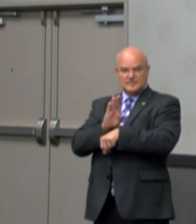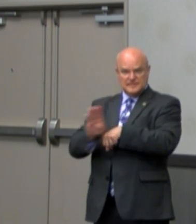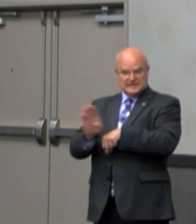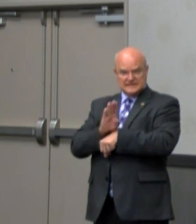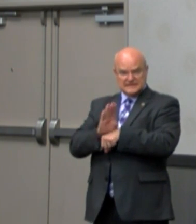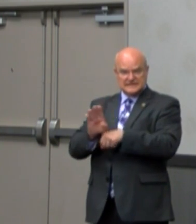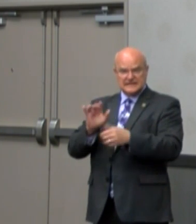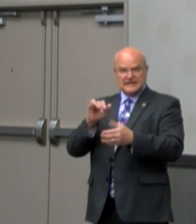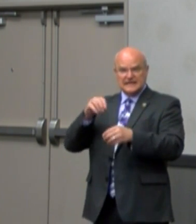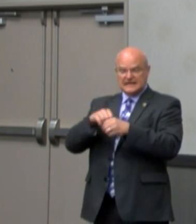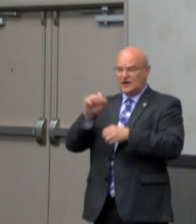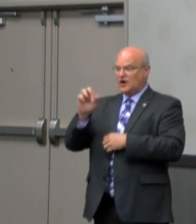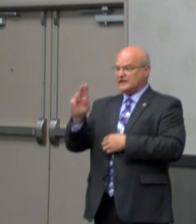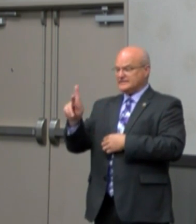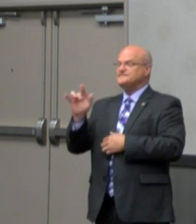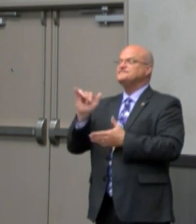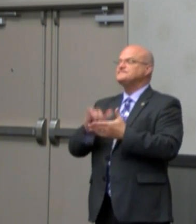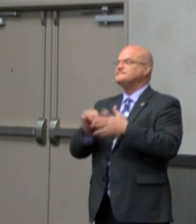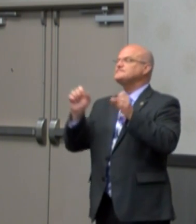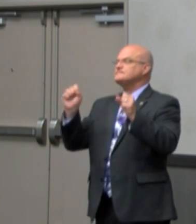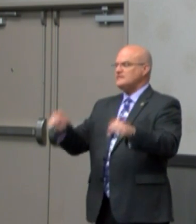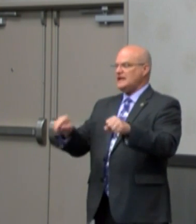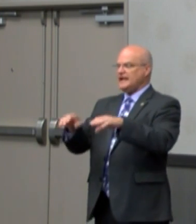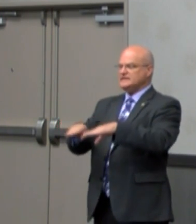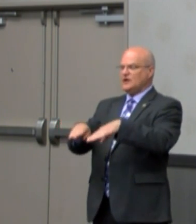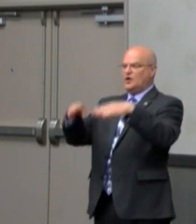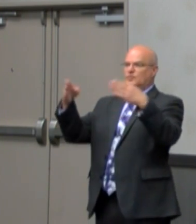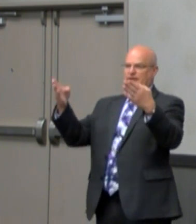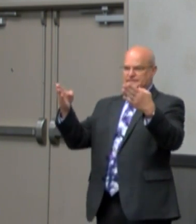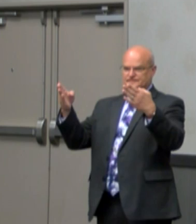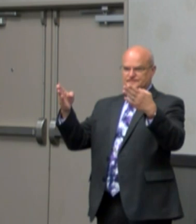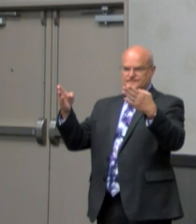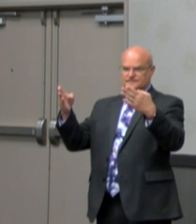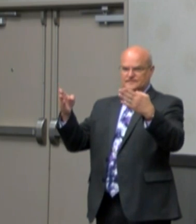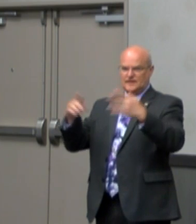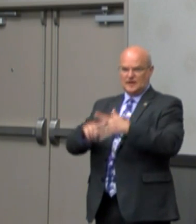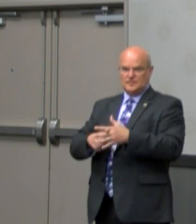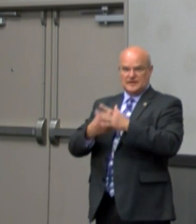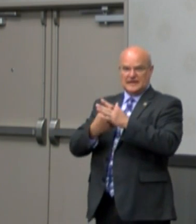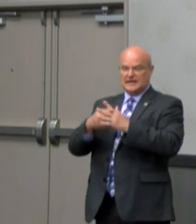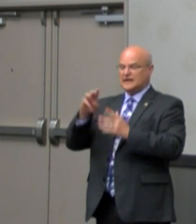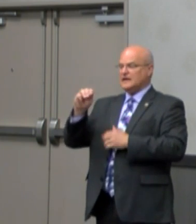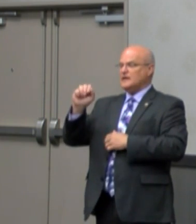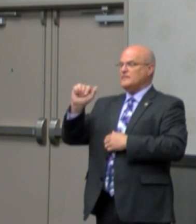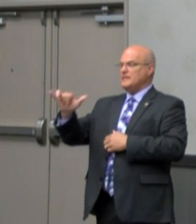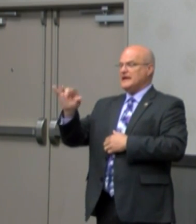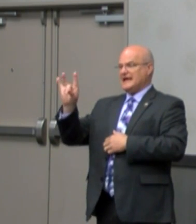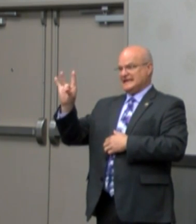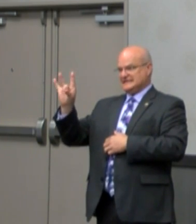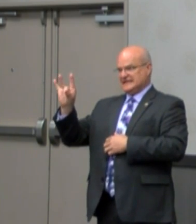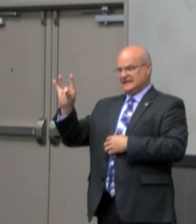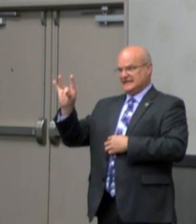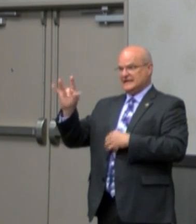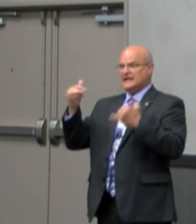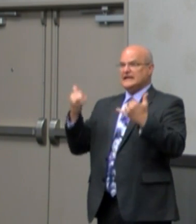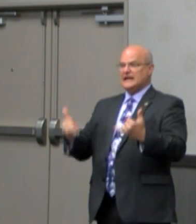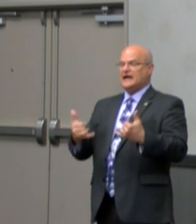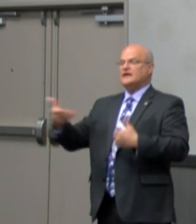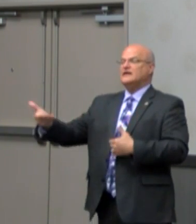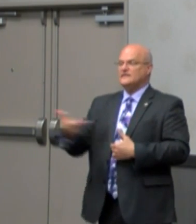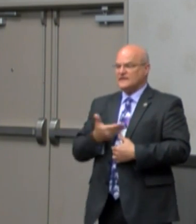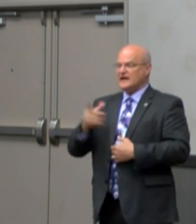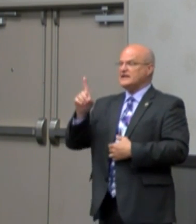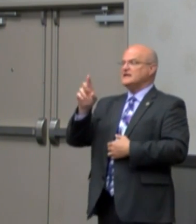businesses in Arkansas that we're able to lift a restriction on effective May 18th. With that, let me